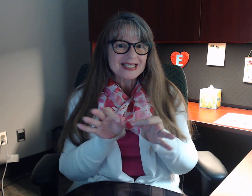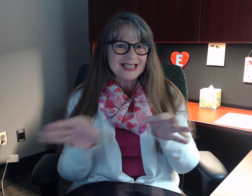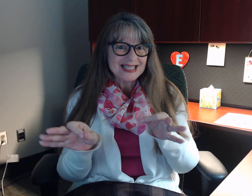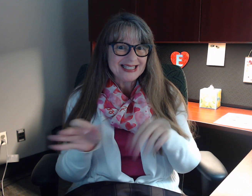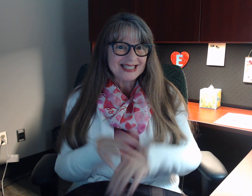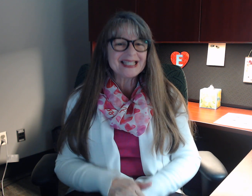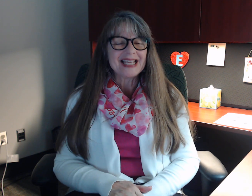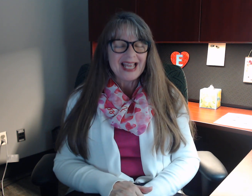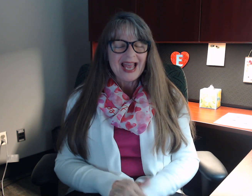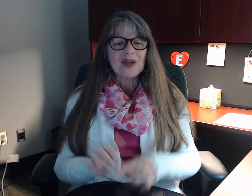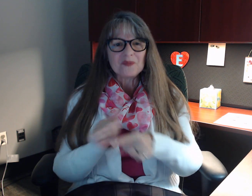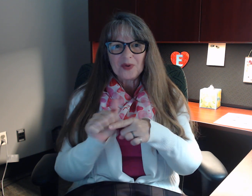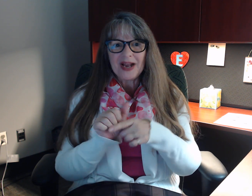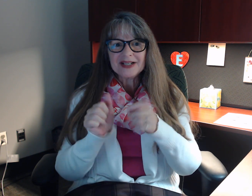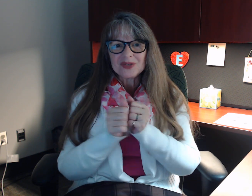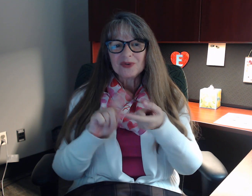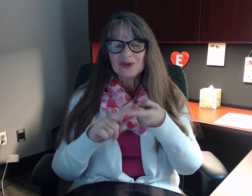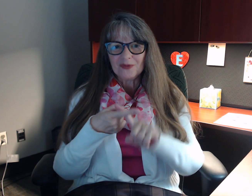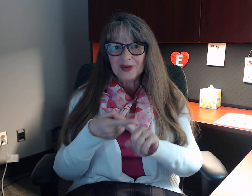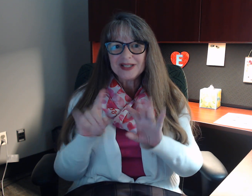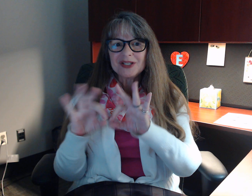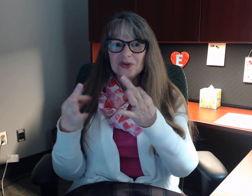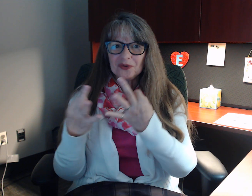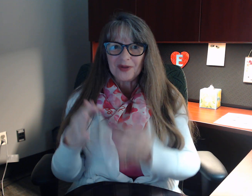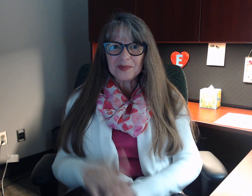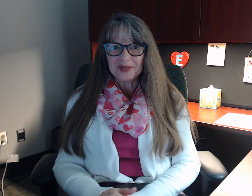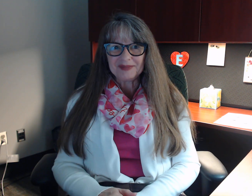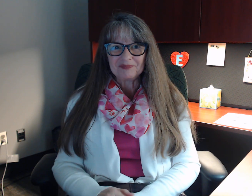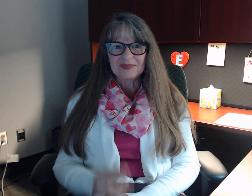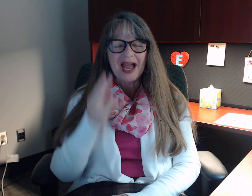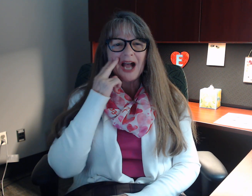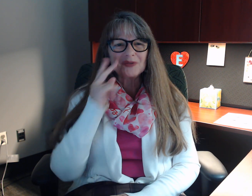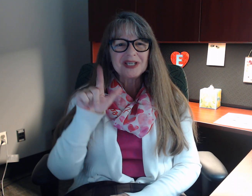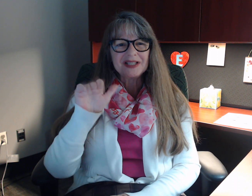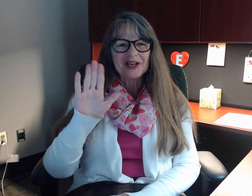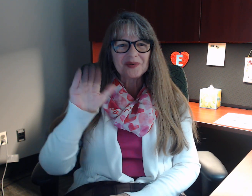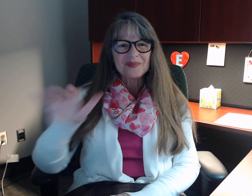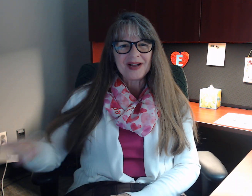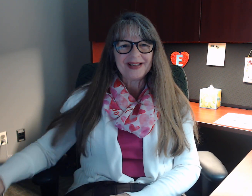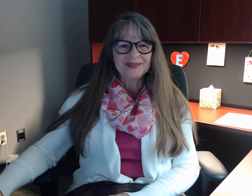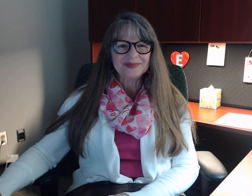sentence and practice with your friends and your family. I'll see you later. Bye.